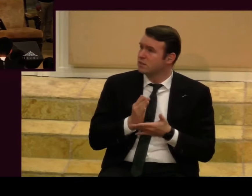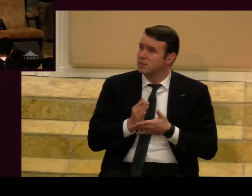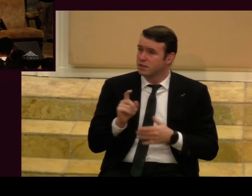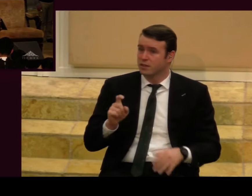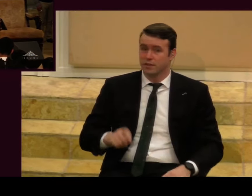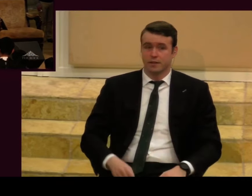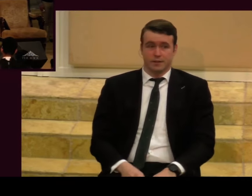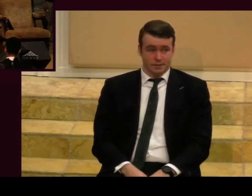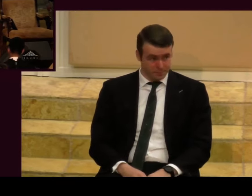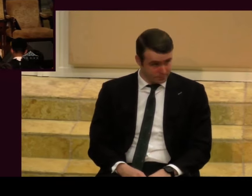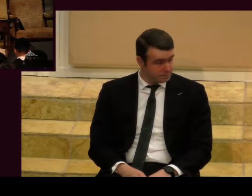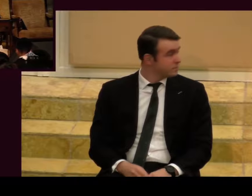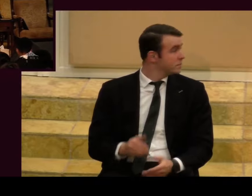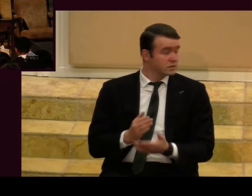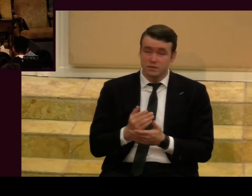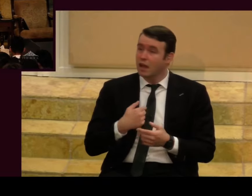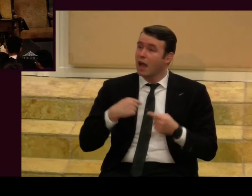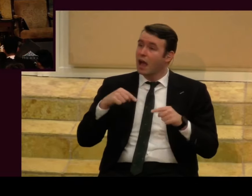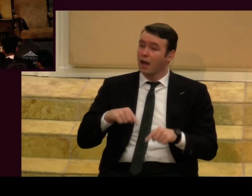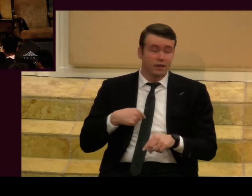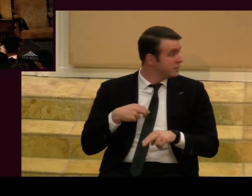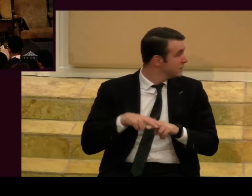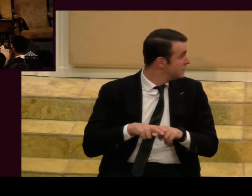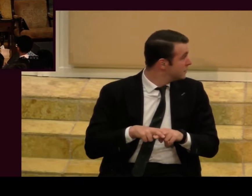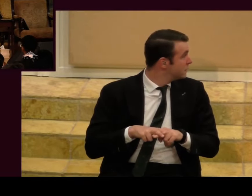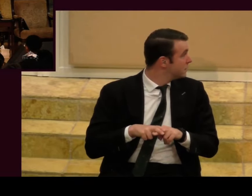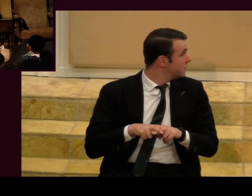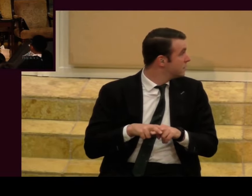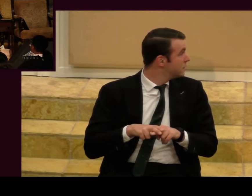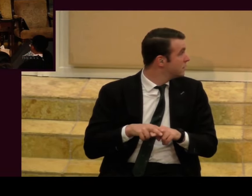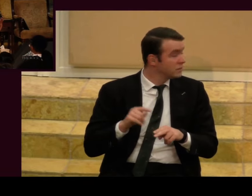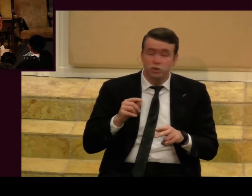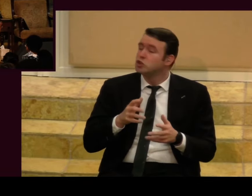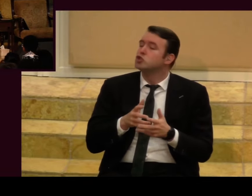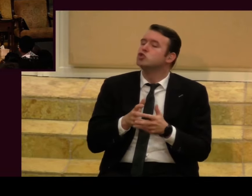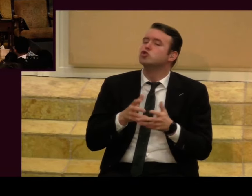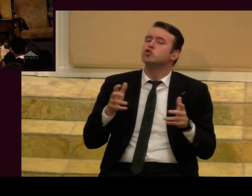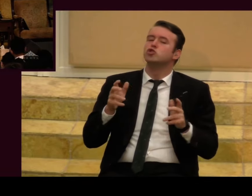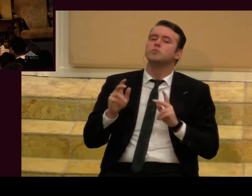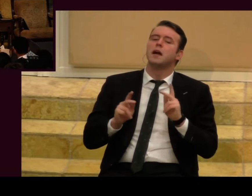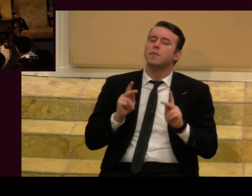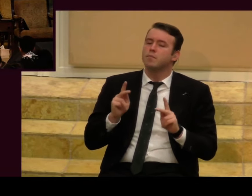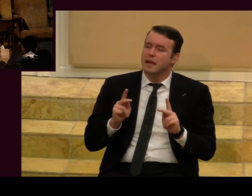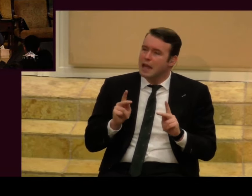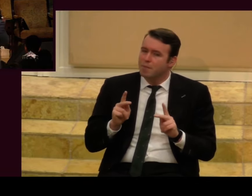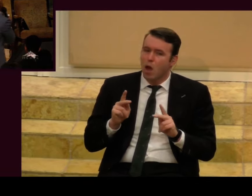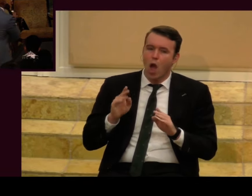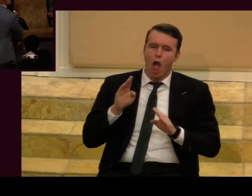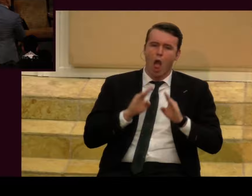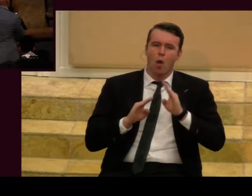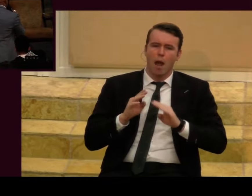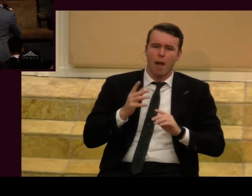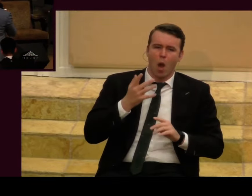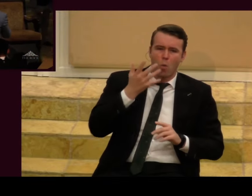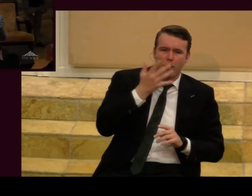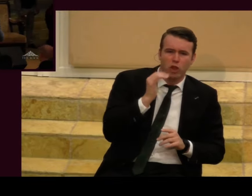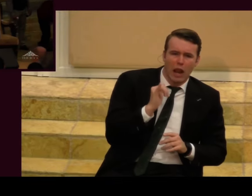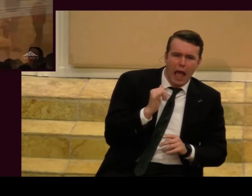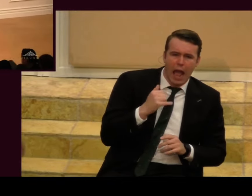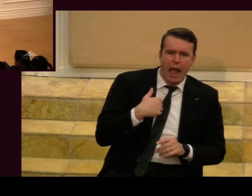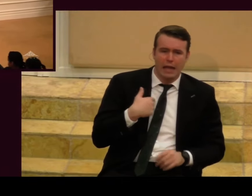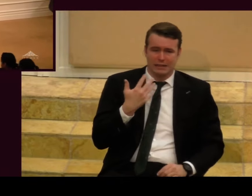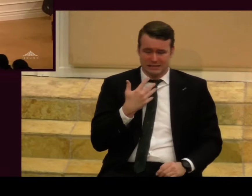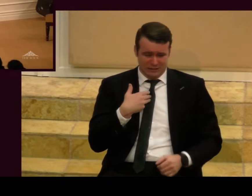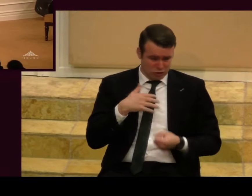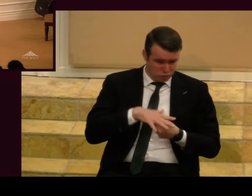Is this all right tonight? Is it all right if I come in and sit down? It's too many people. Amen. Worrying about what they look like in